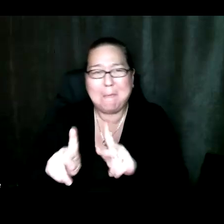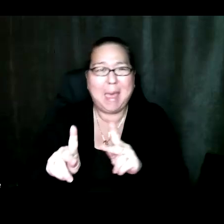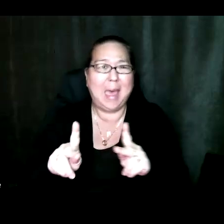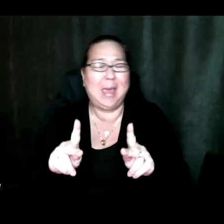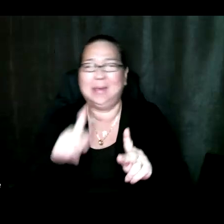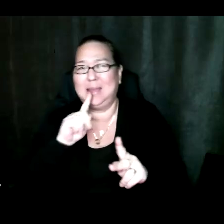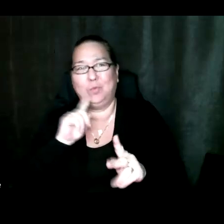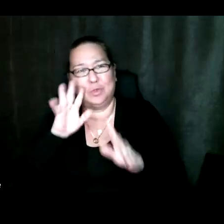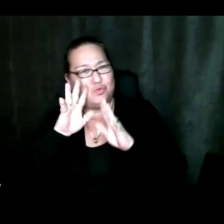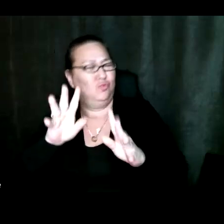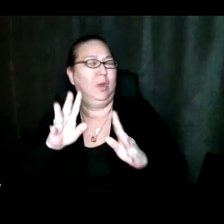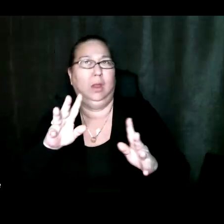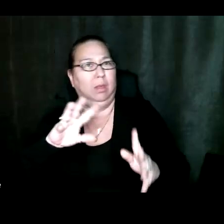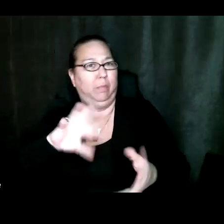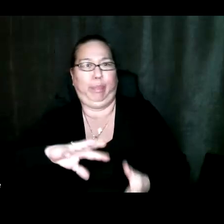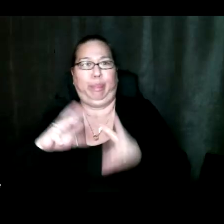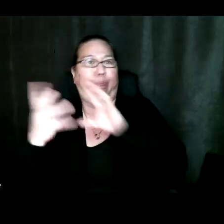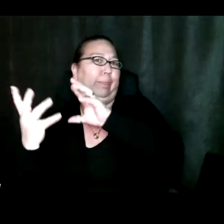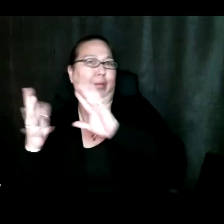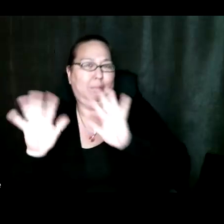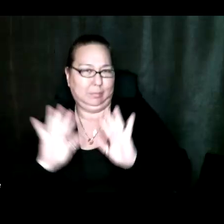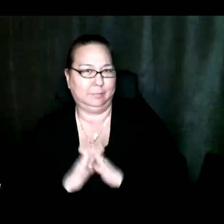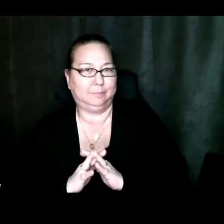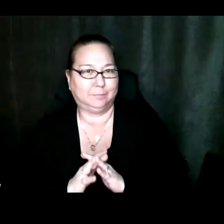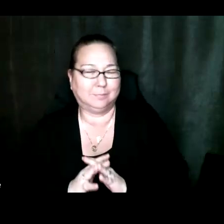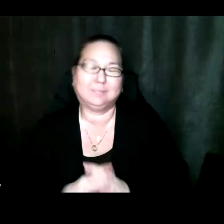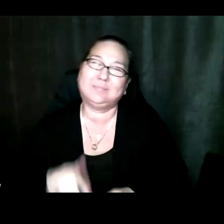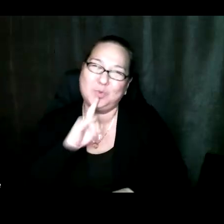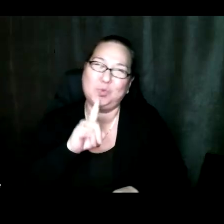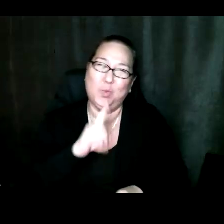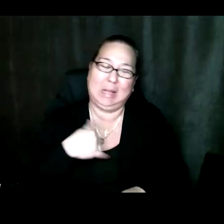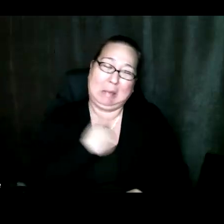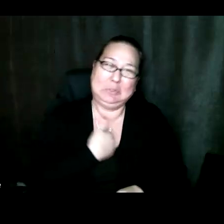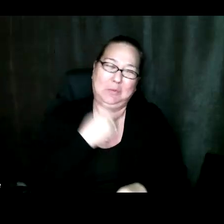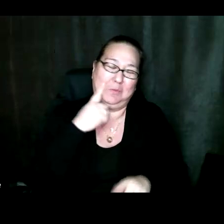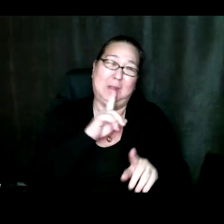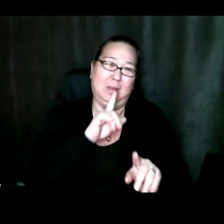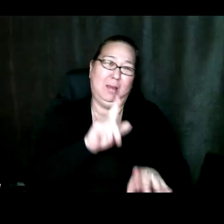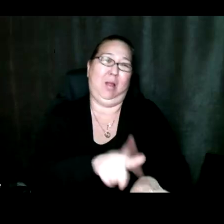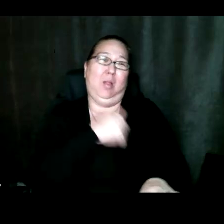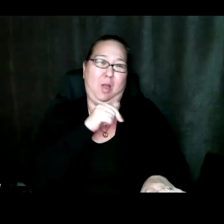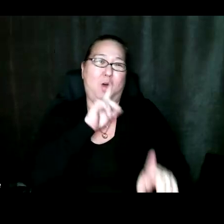So I think a lot of the fundamental, I'm sorry for the long answer. It's something I've spent a lot of time thinking about over the last couple of